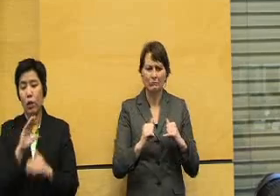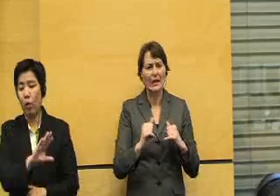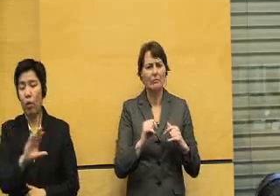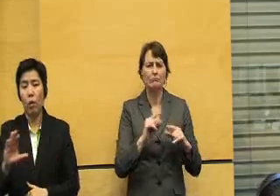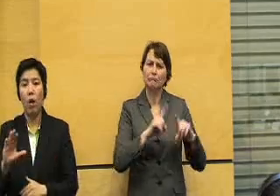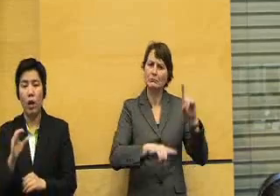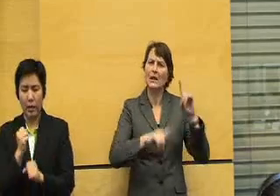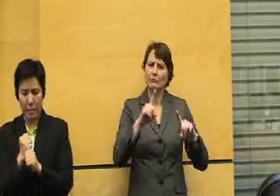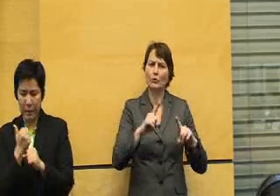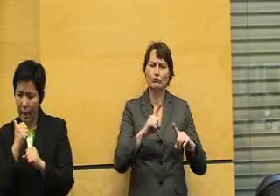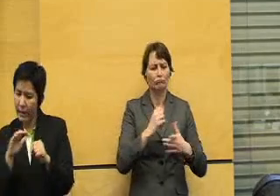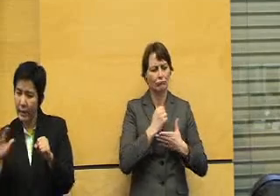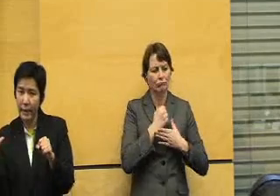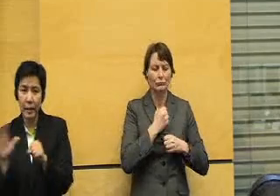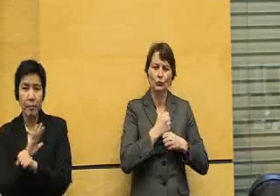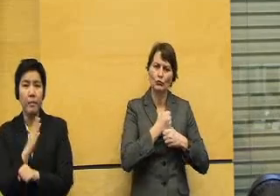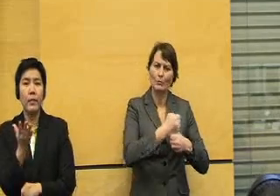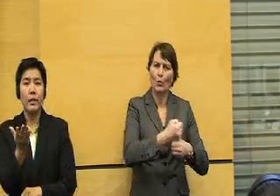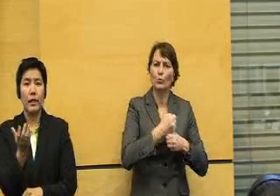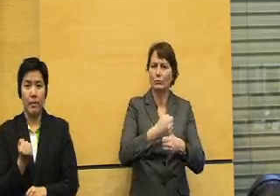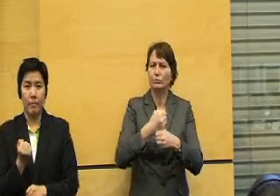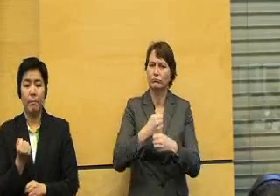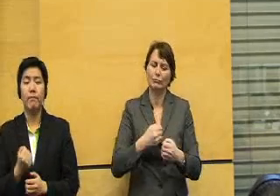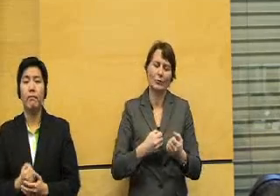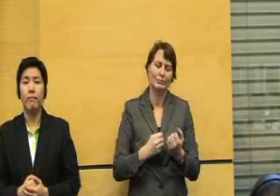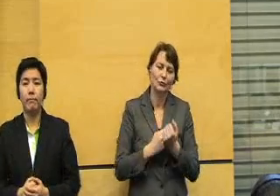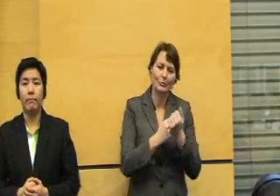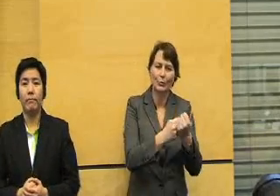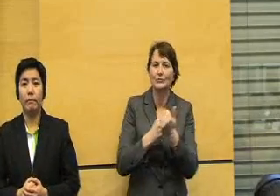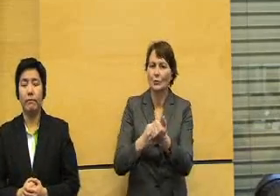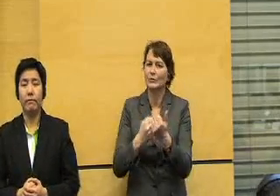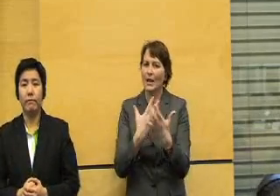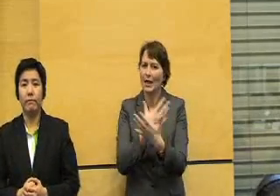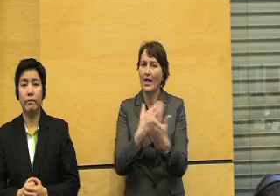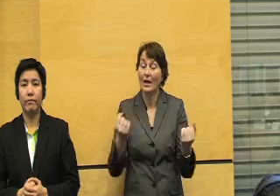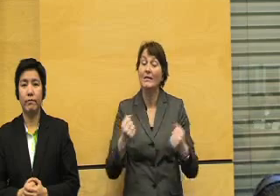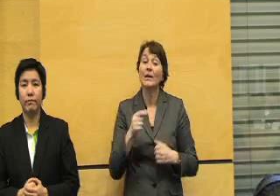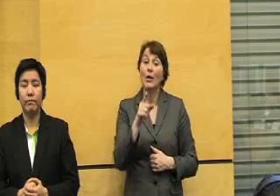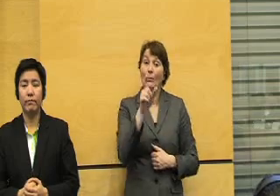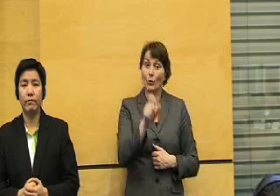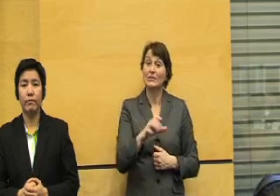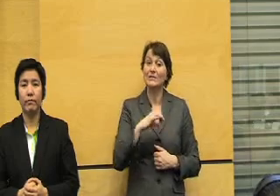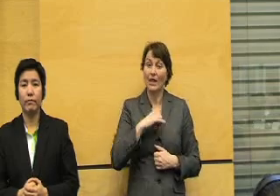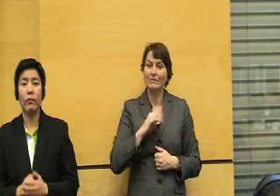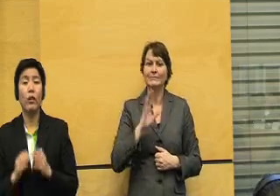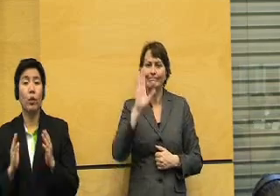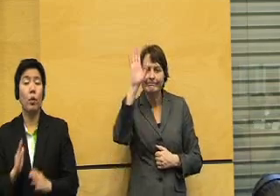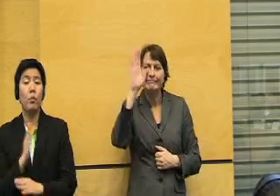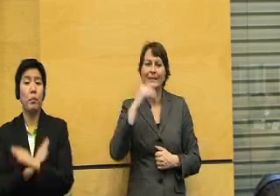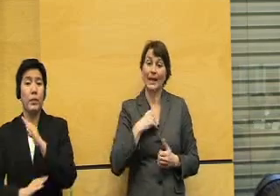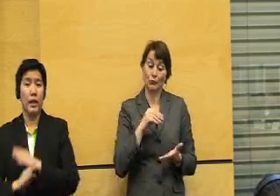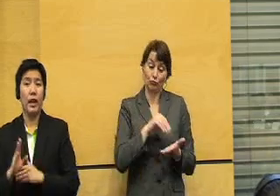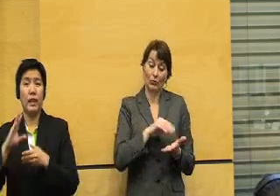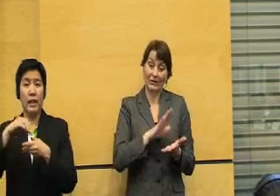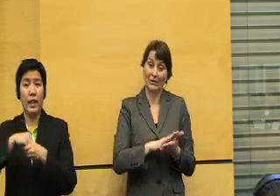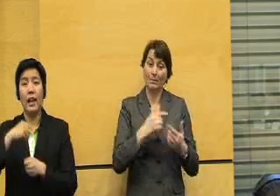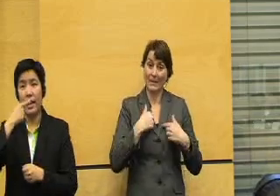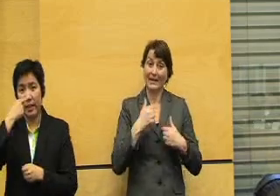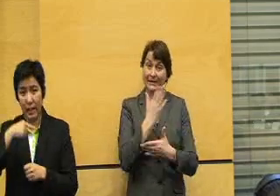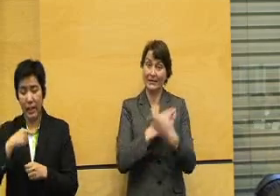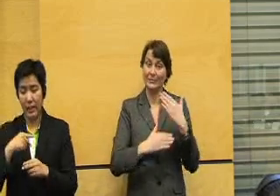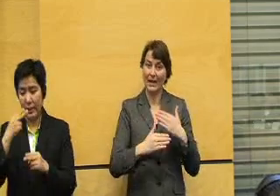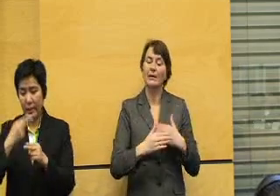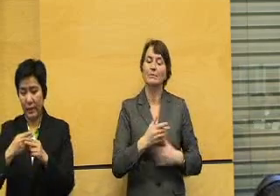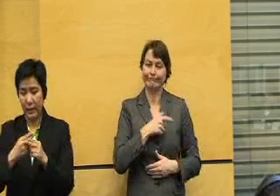Thailand. Thai citizens with disability can register for disability identification cards, which